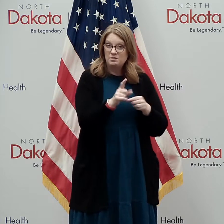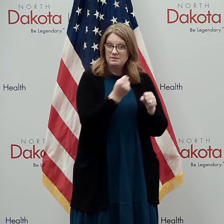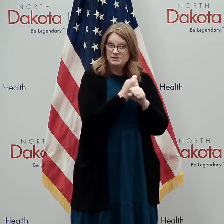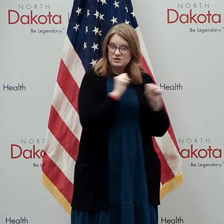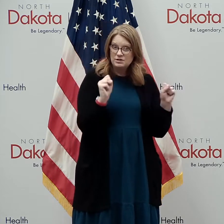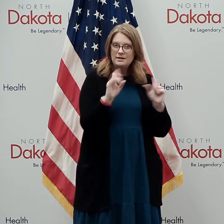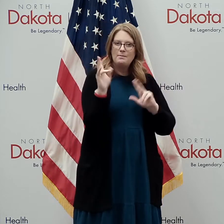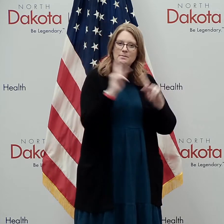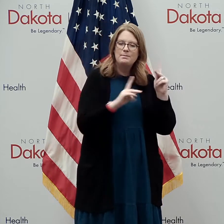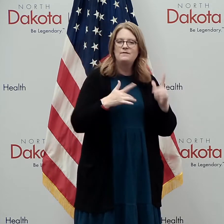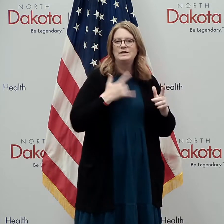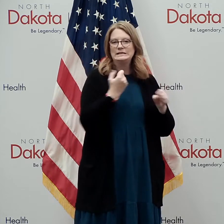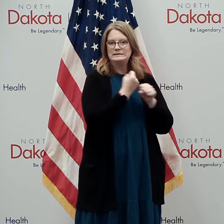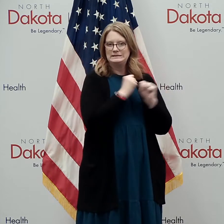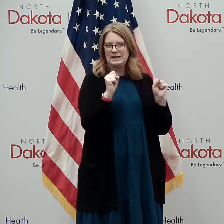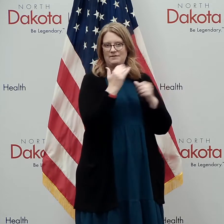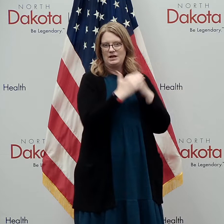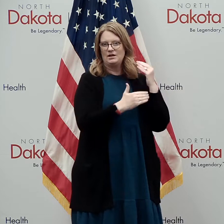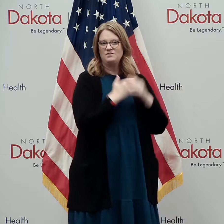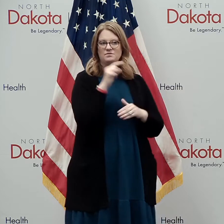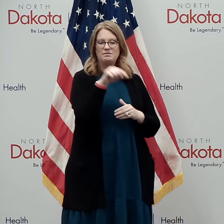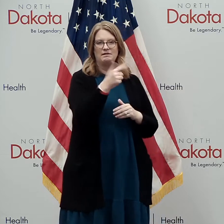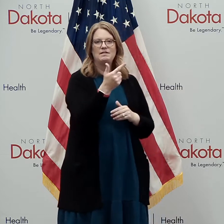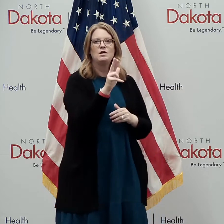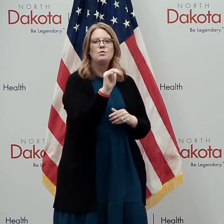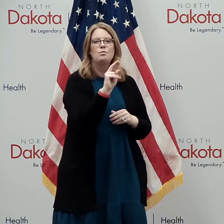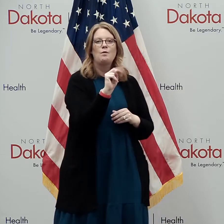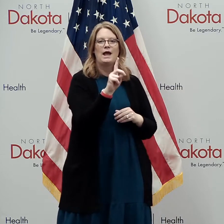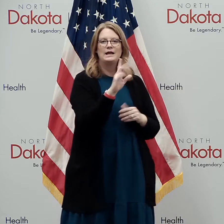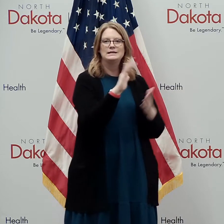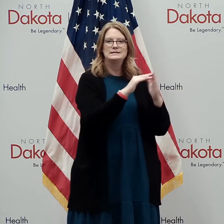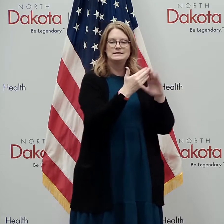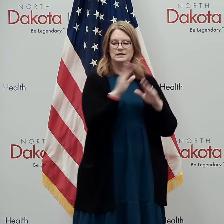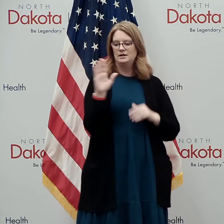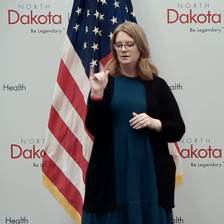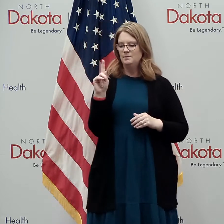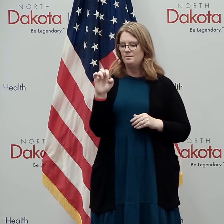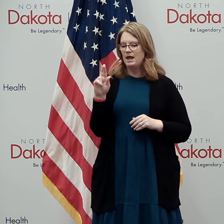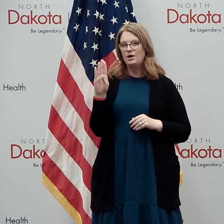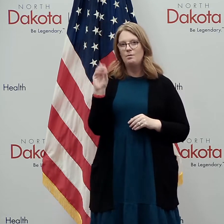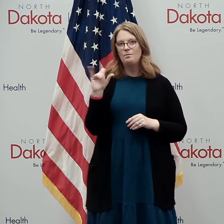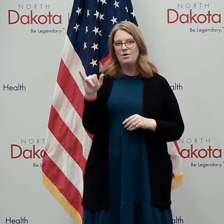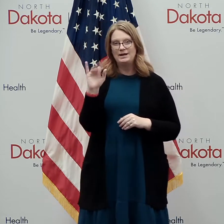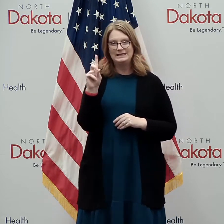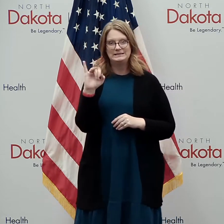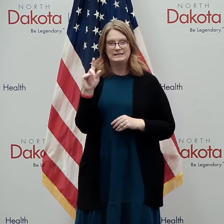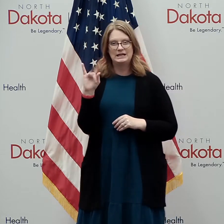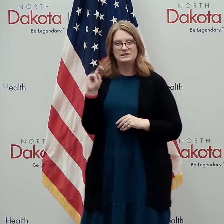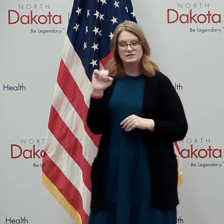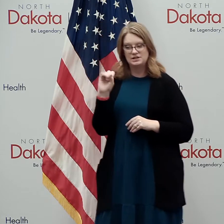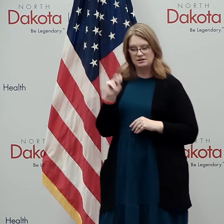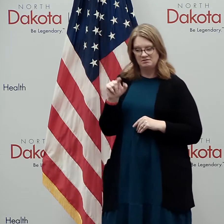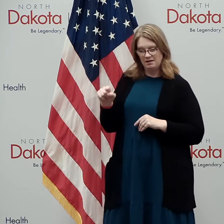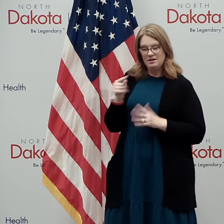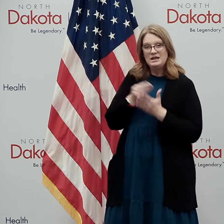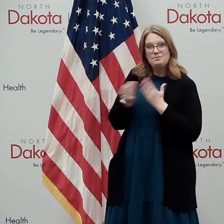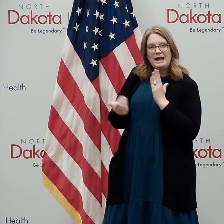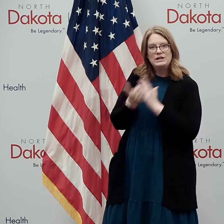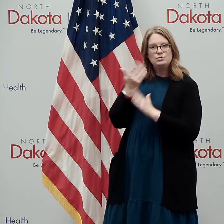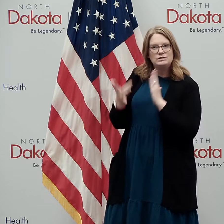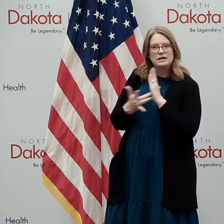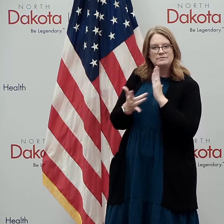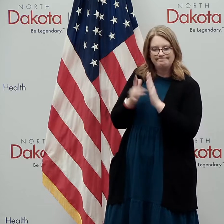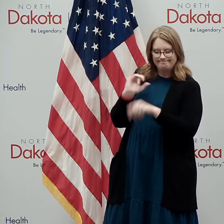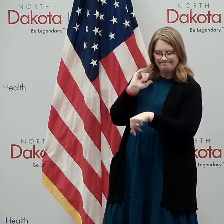visitors feel safe and comfortable in the Grand City." Baker Boy and Dickinson was awarded funds to purchase new technology to enhance